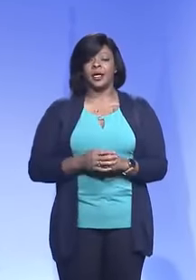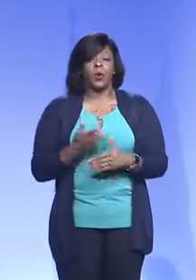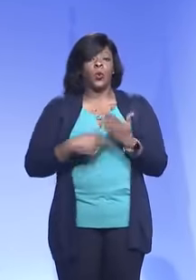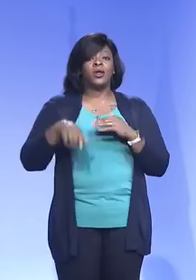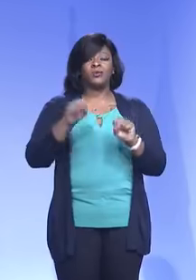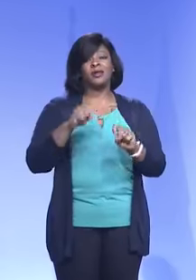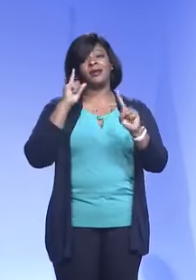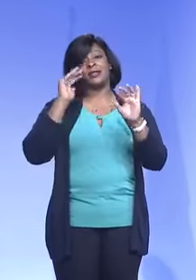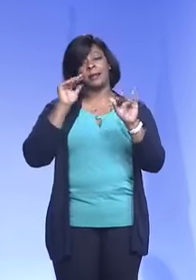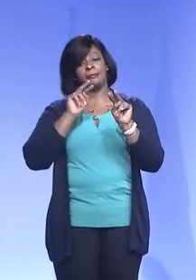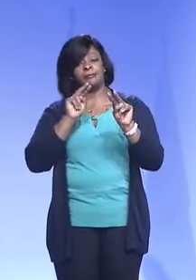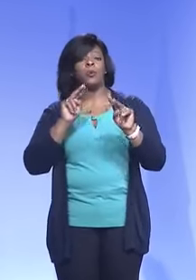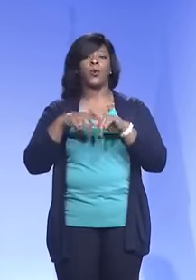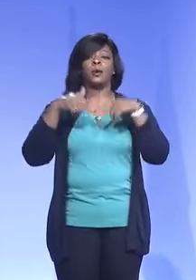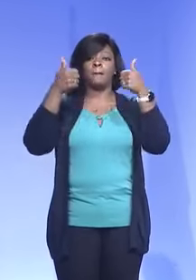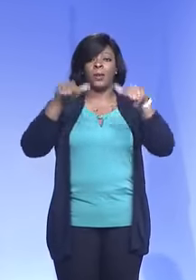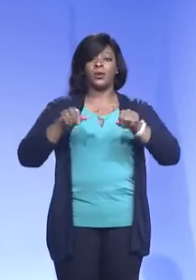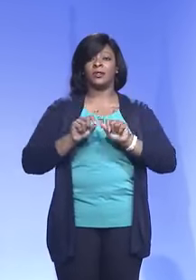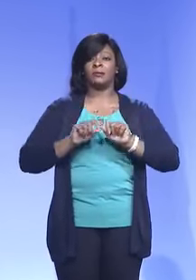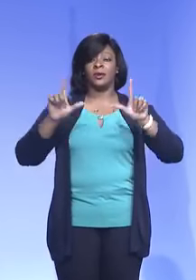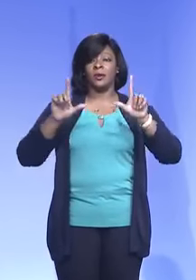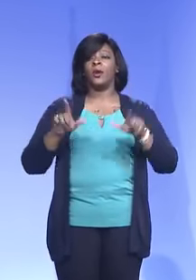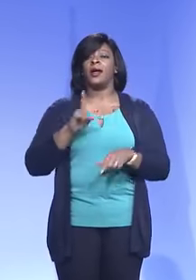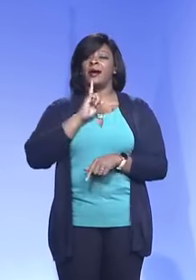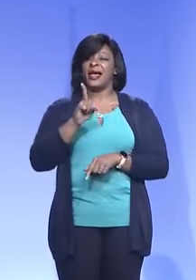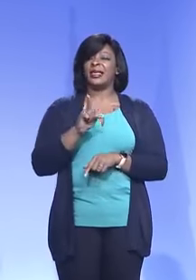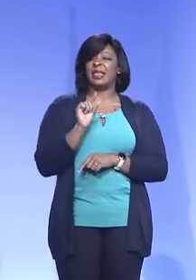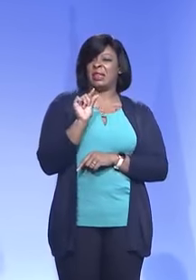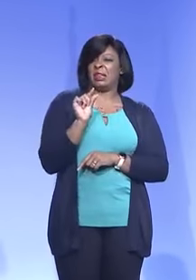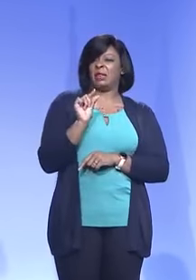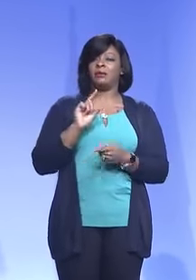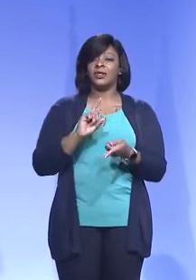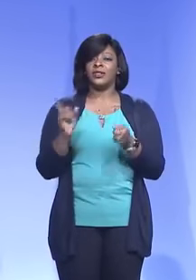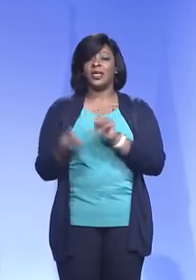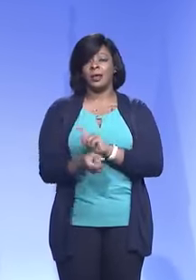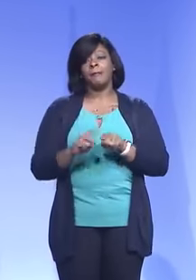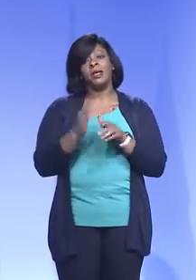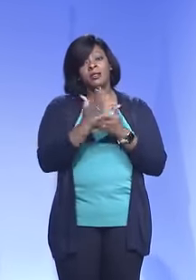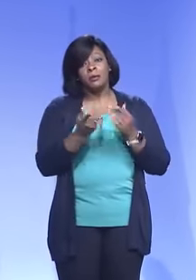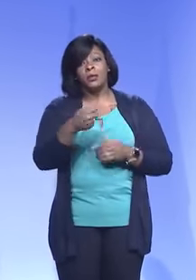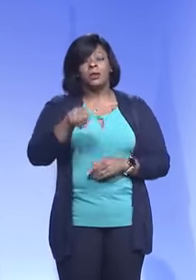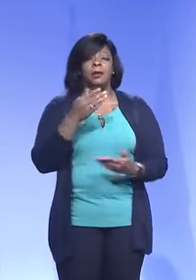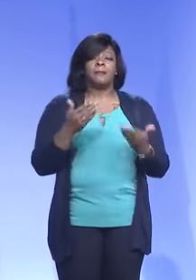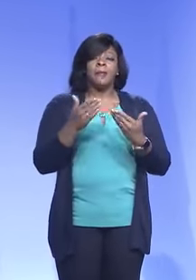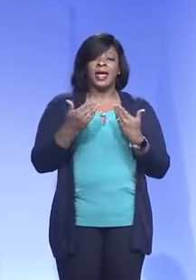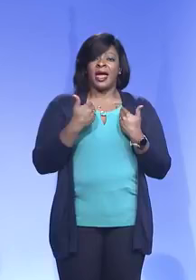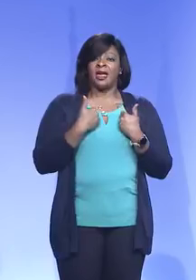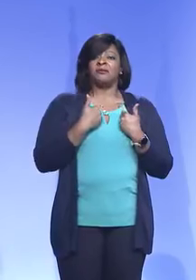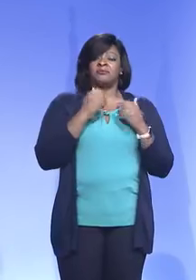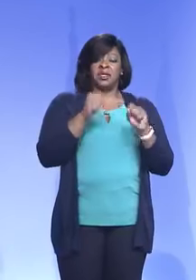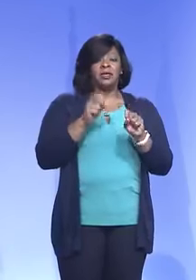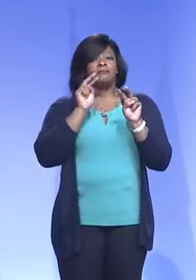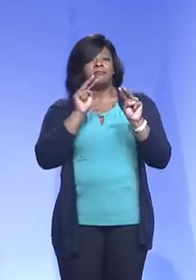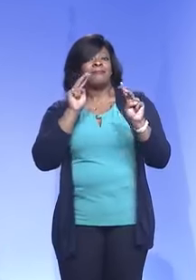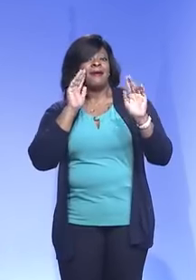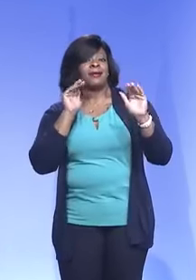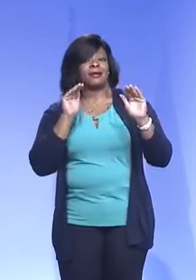can expect when it is posted. There are actually minor changes, but for some of you, there are ones that you've been